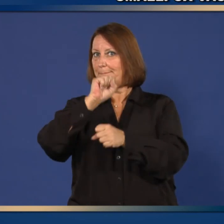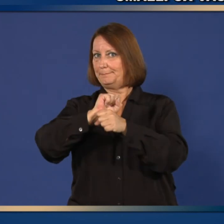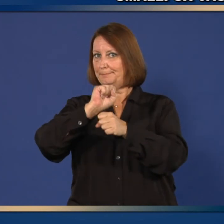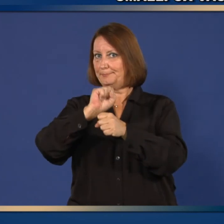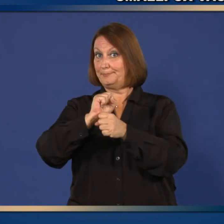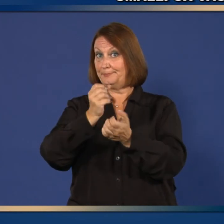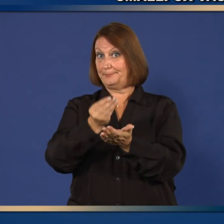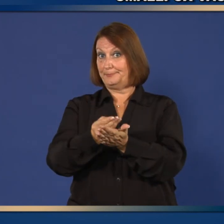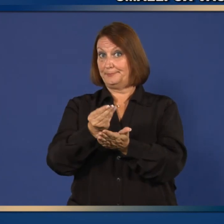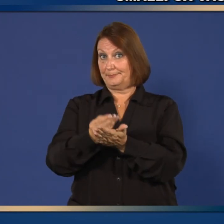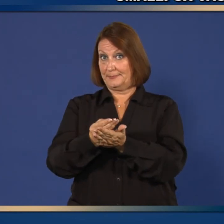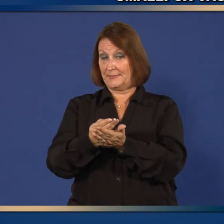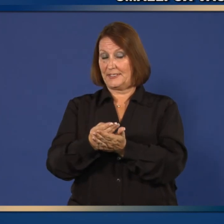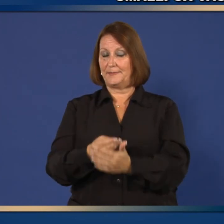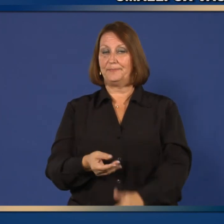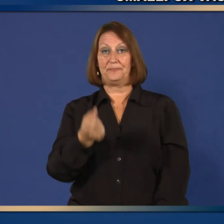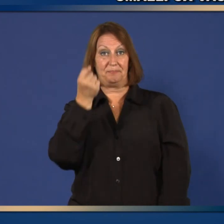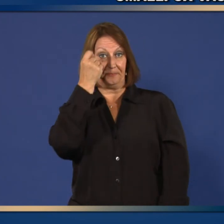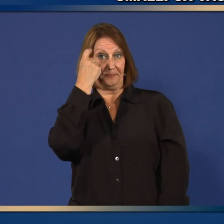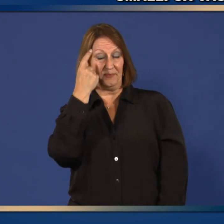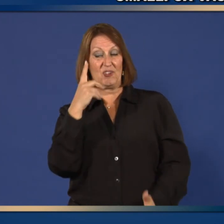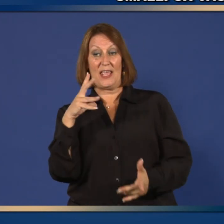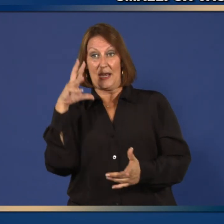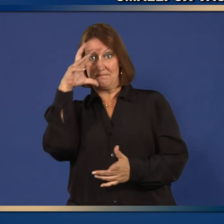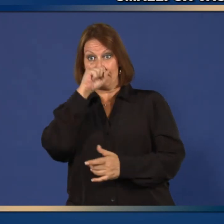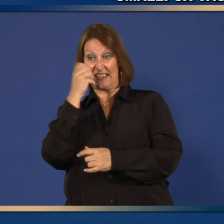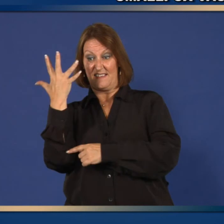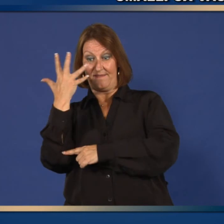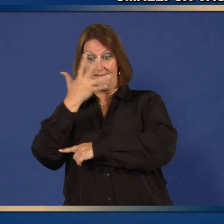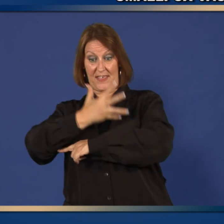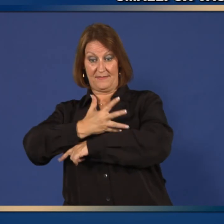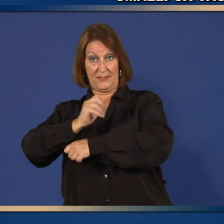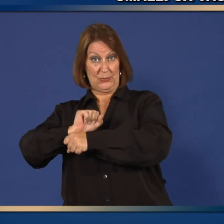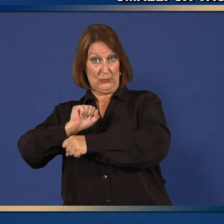usually starting after the first 5 days of missed work.